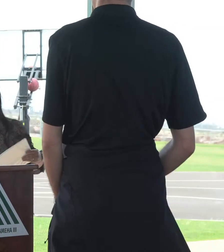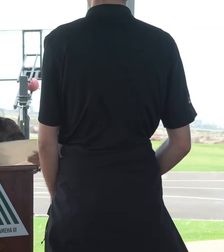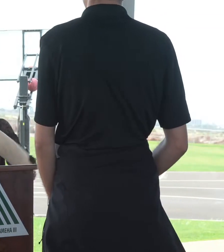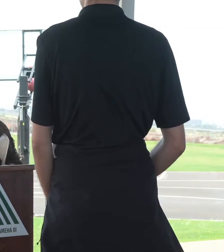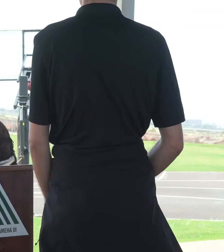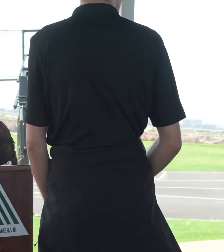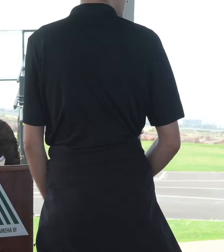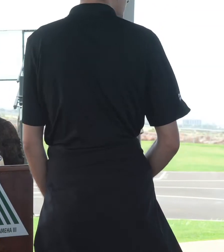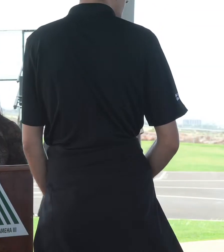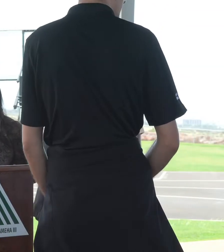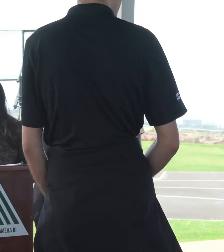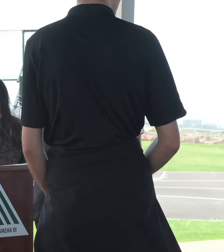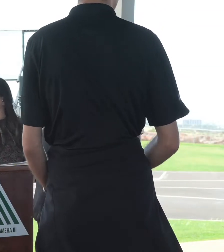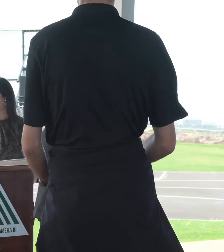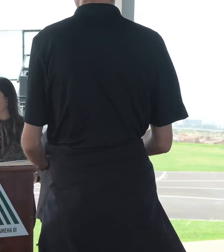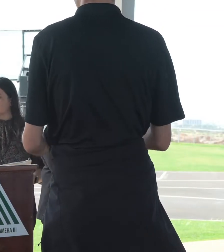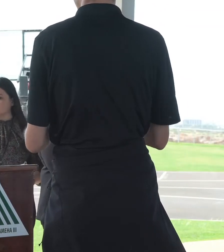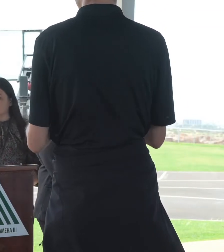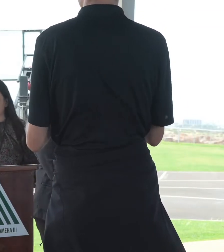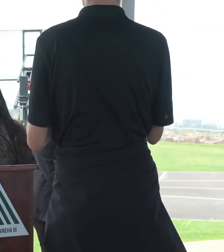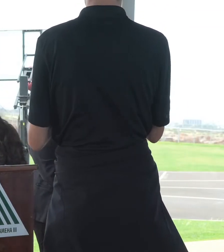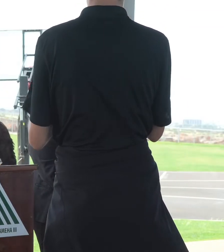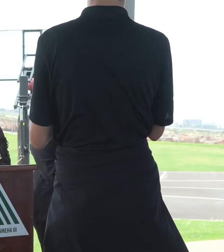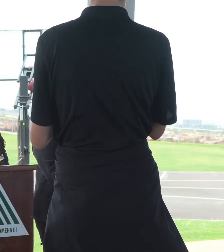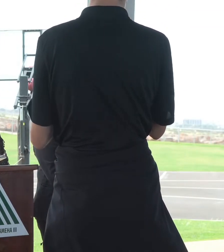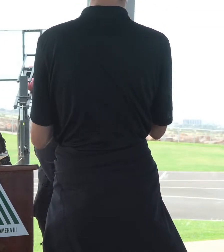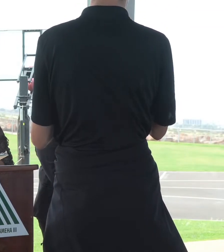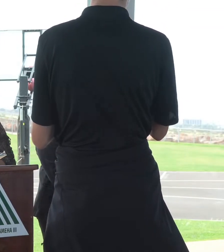Second row. Second row. Yeah. Uh-huh.